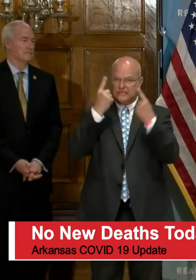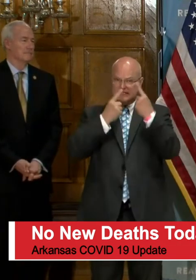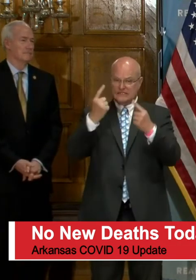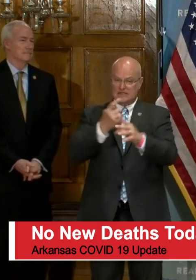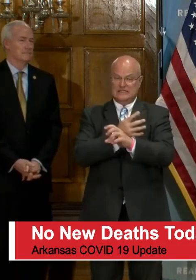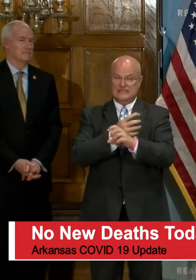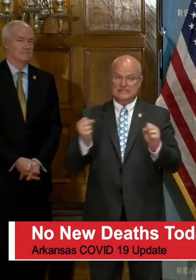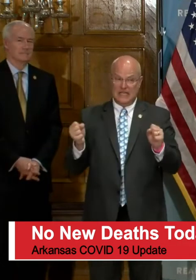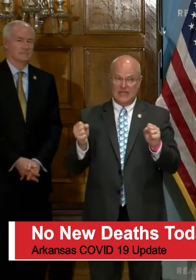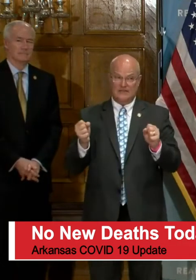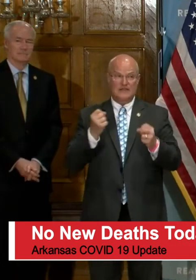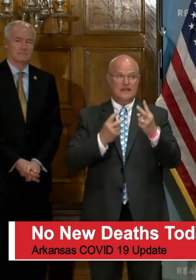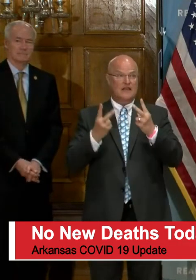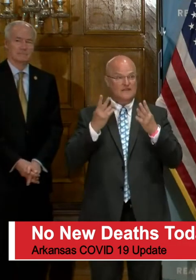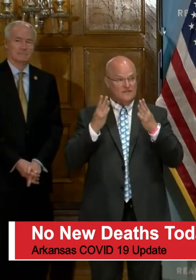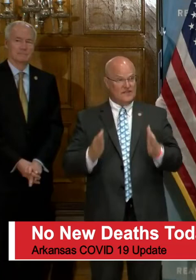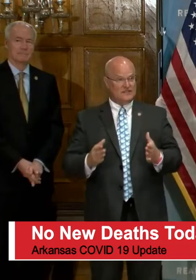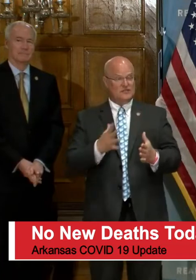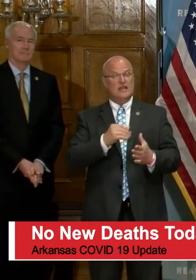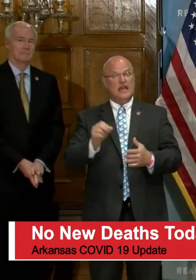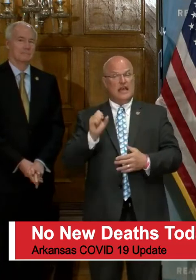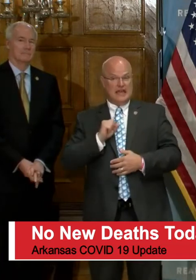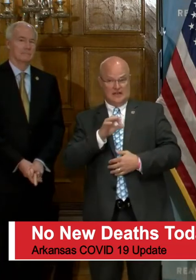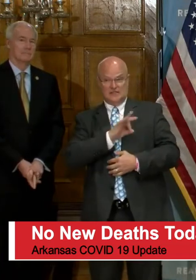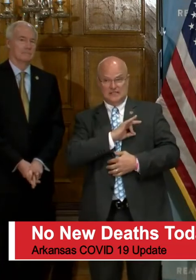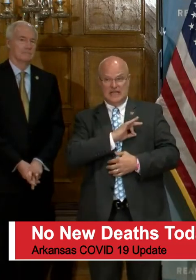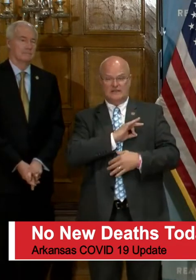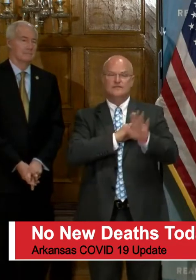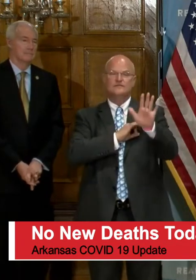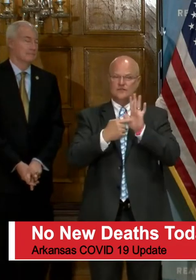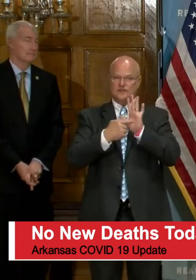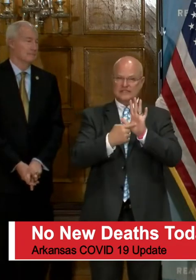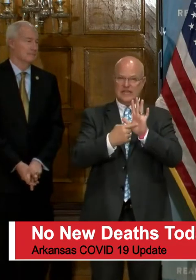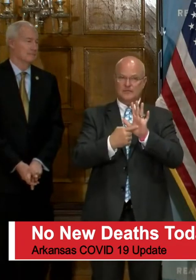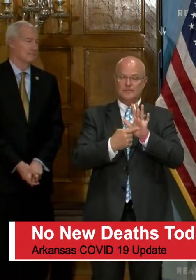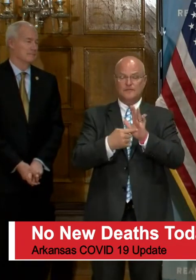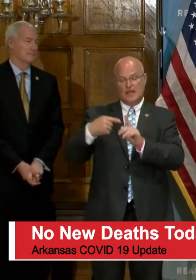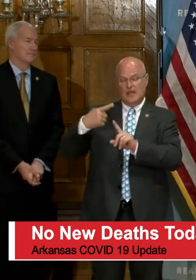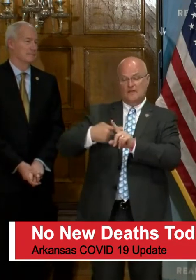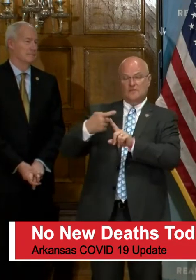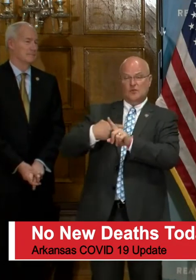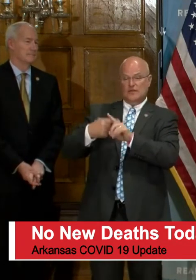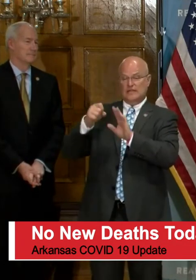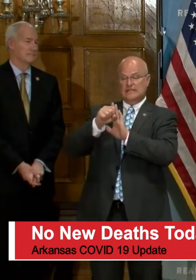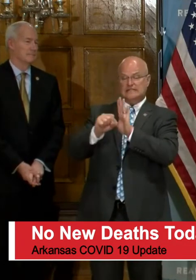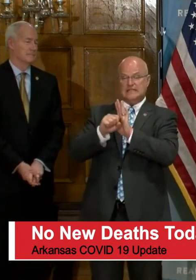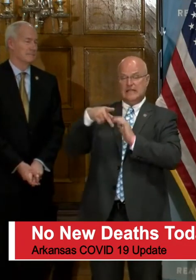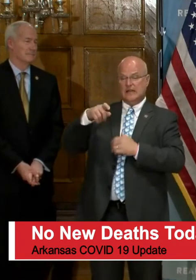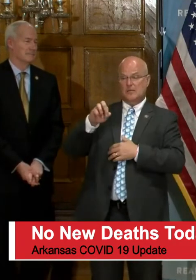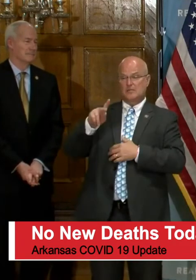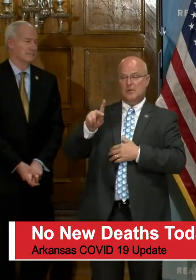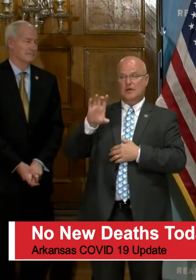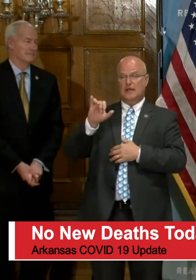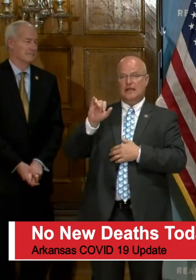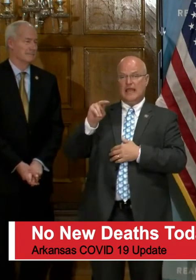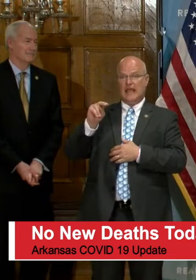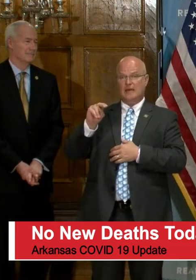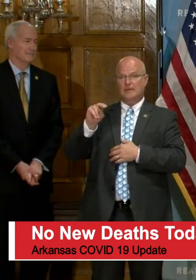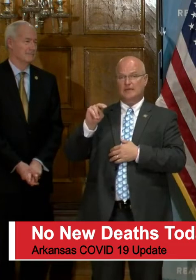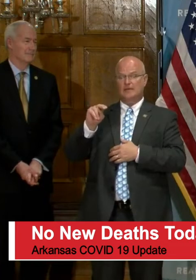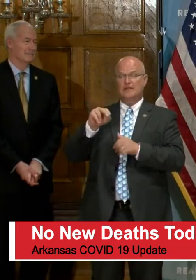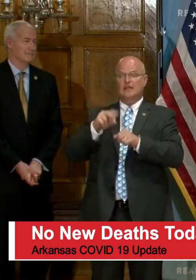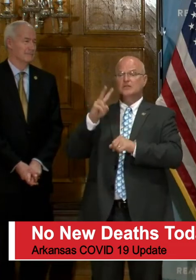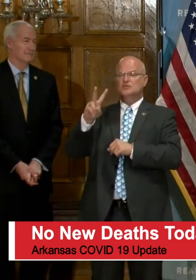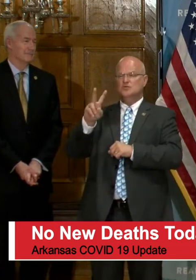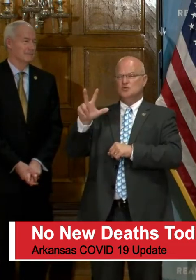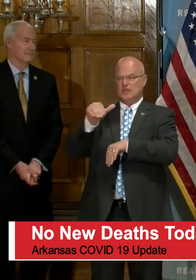the safety of visitors and our staff. For example, if you rent a state park cabin, you stay in it for 2 or